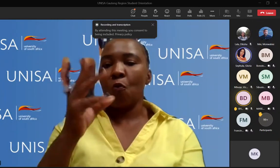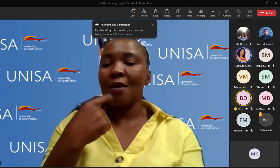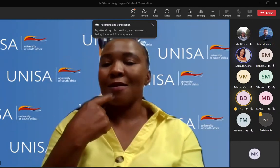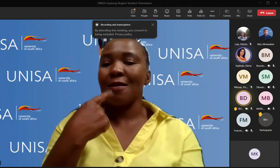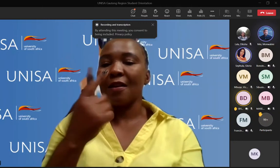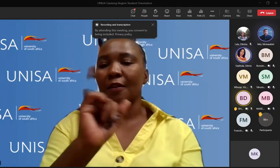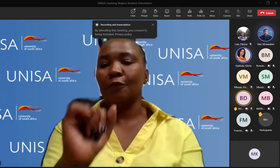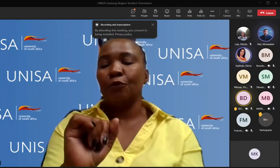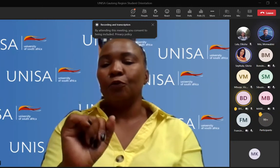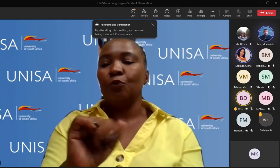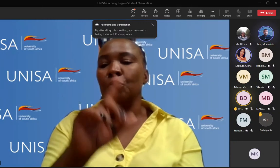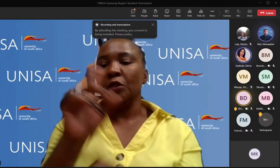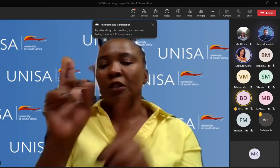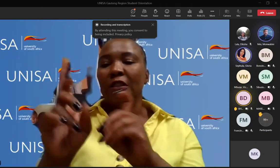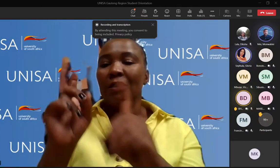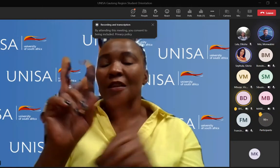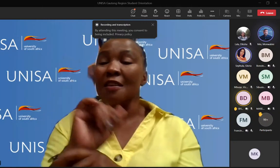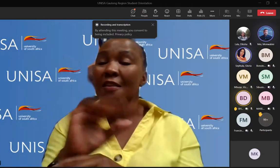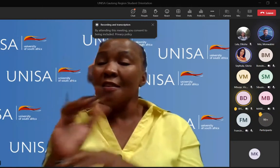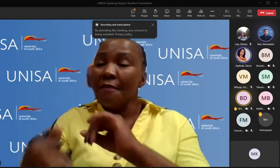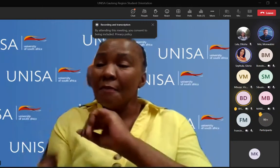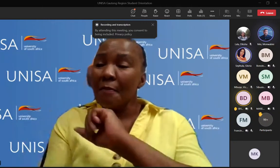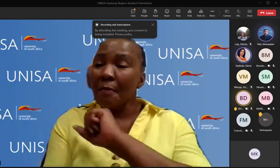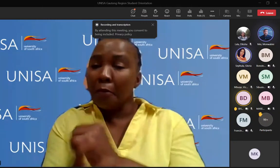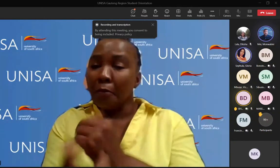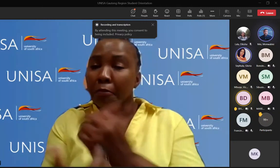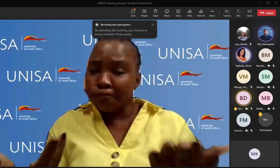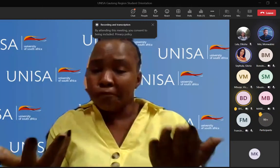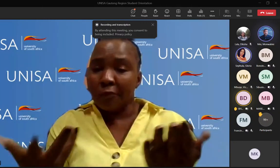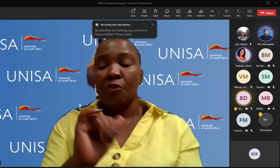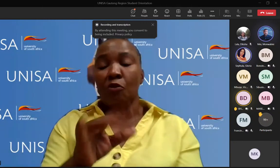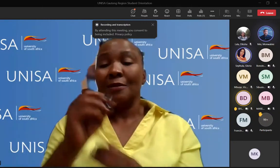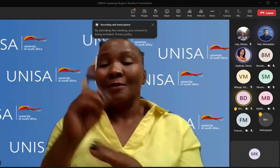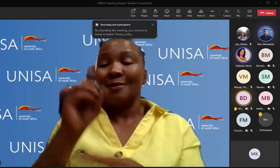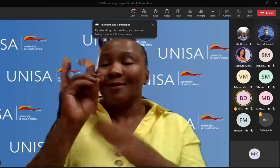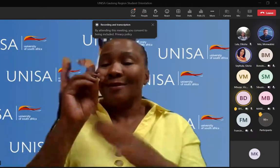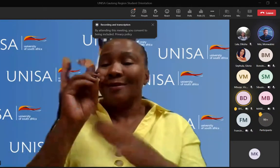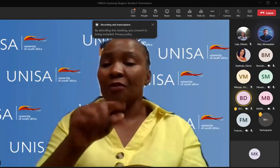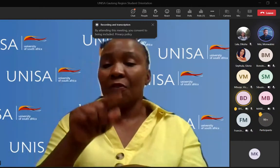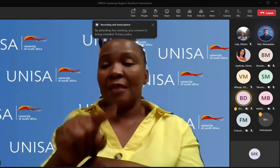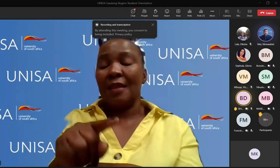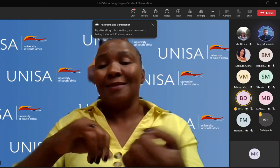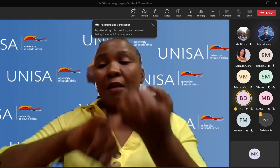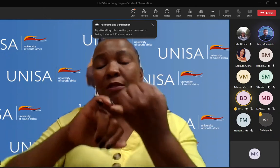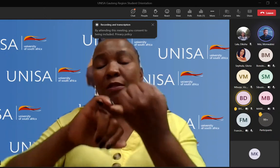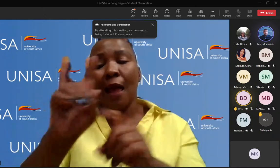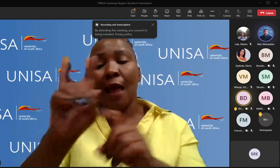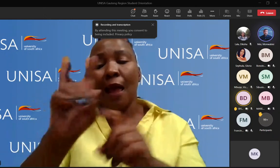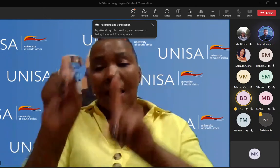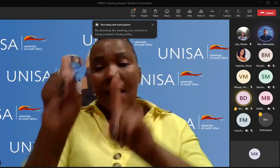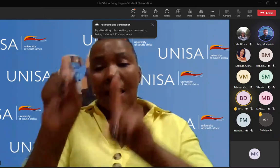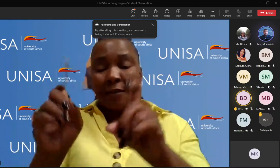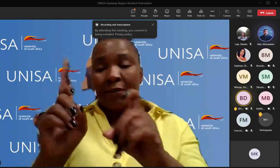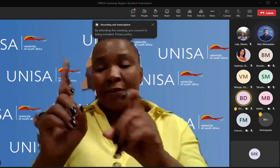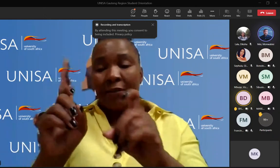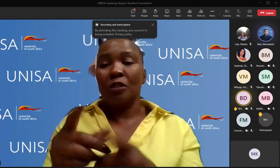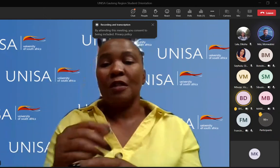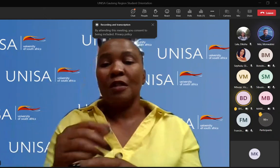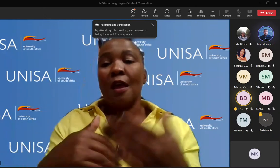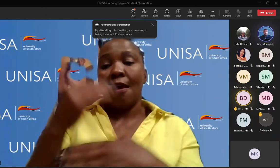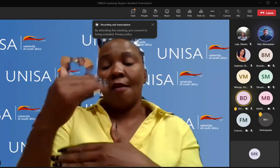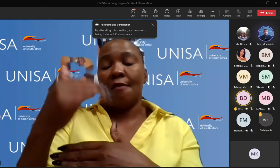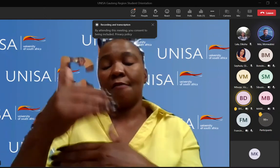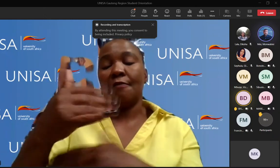presentation but if it happens that they actually not touching on the subject you can actually ask that question um after their